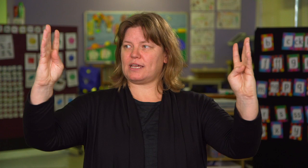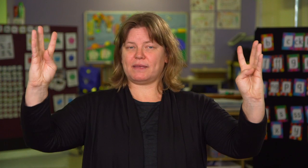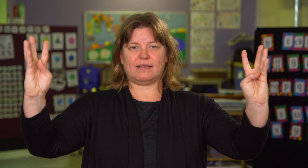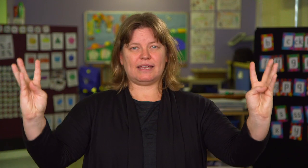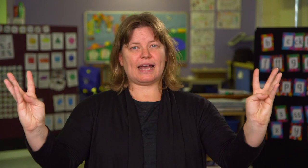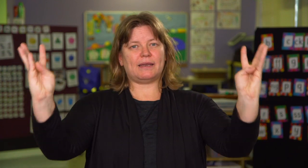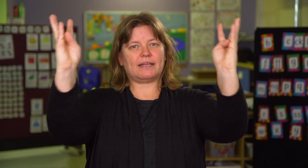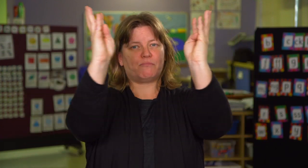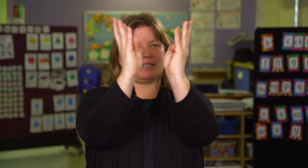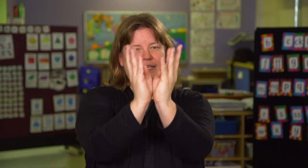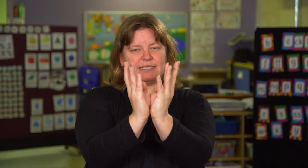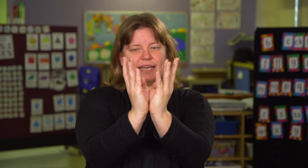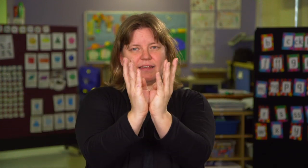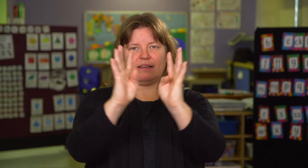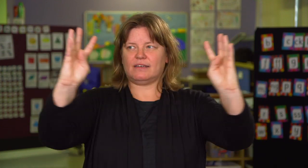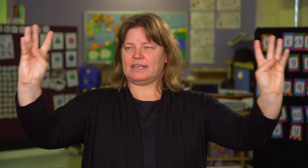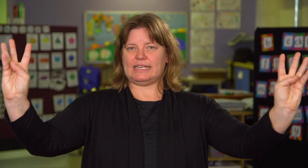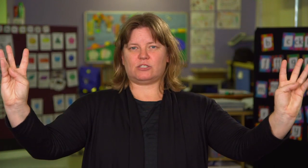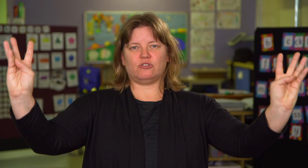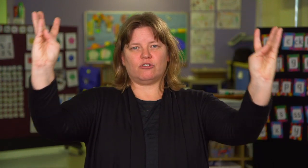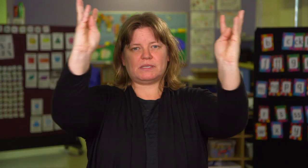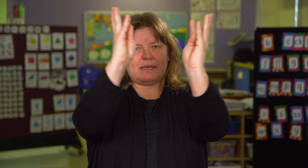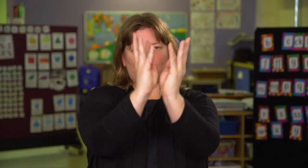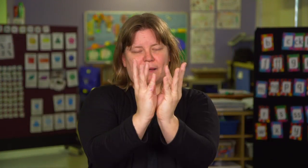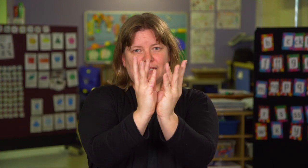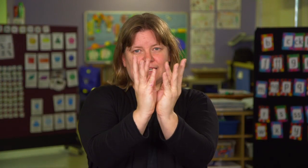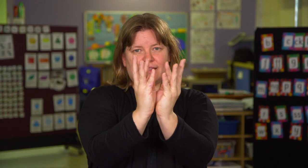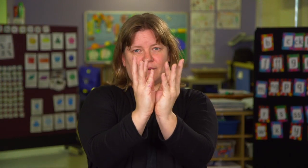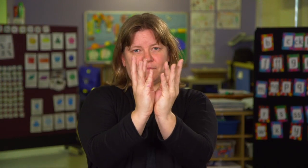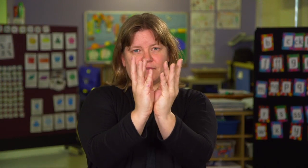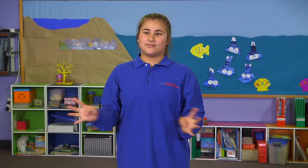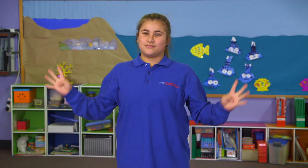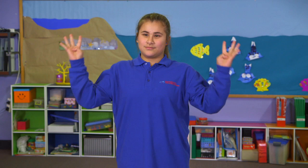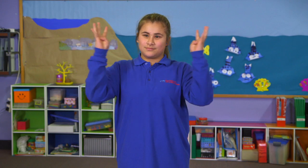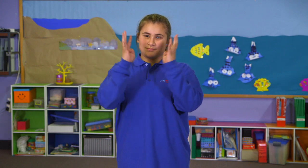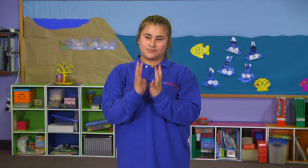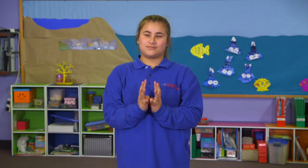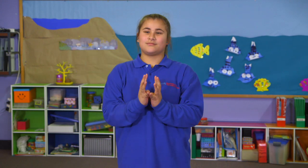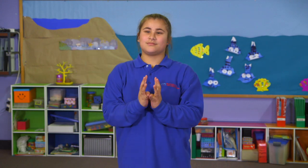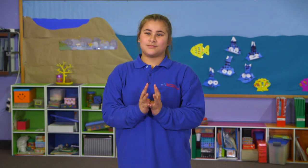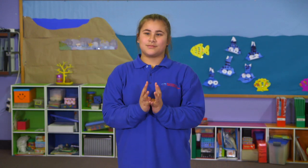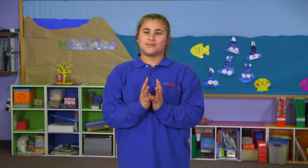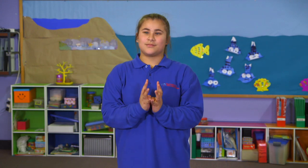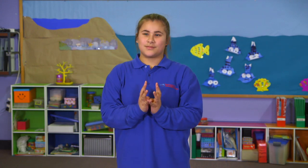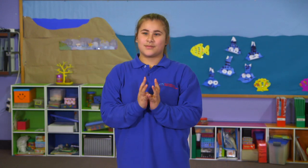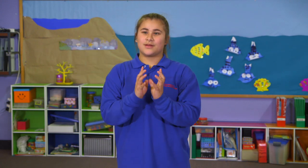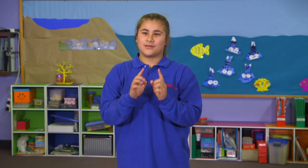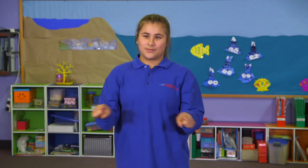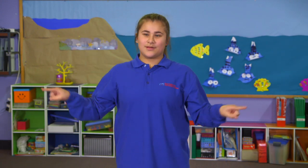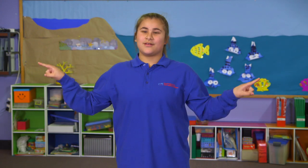shape. And brings us together is 2 groups of people coming together and standing in a circle. So it's